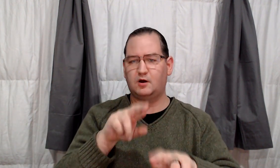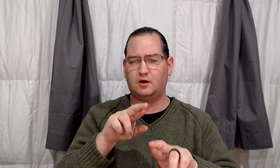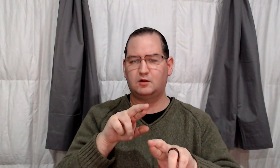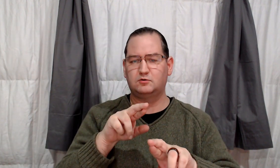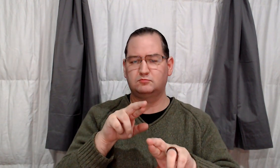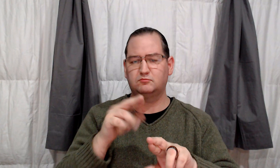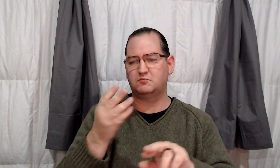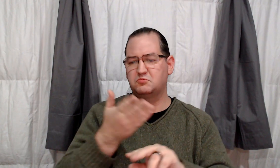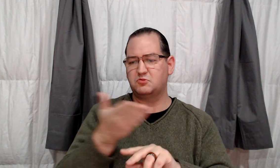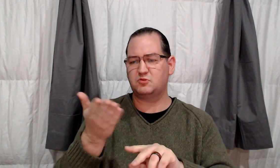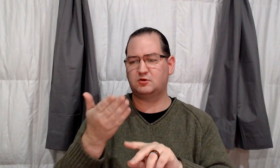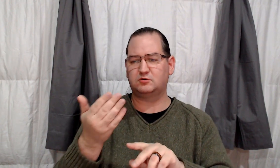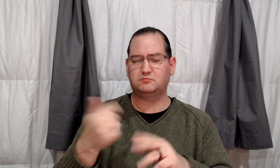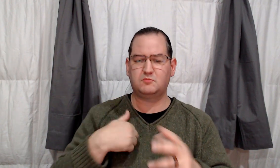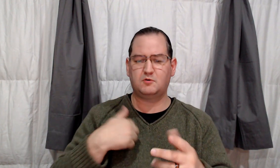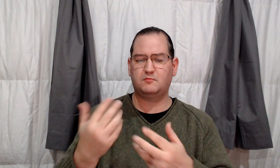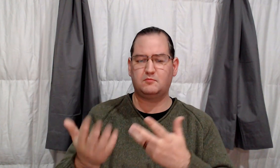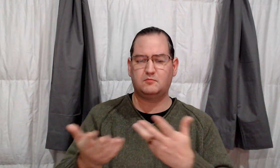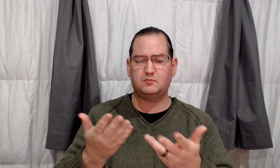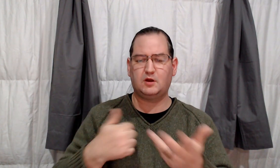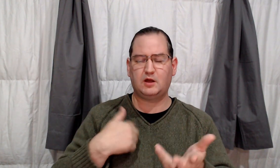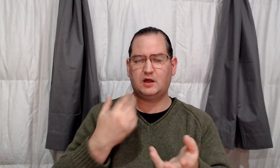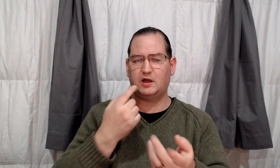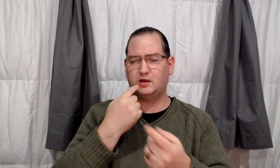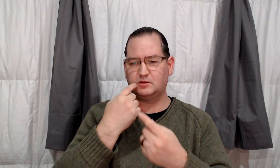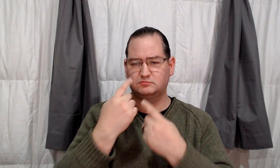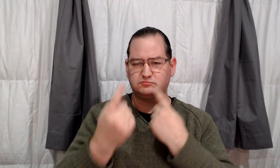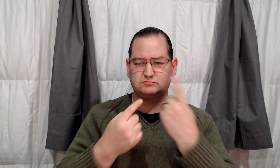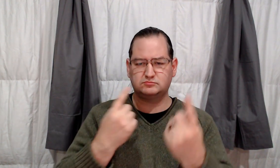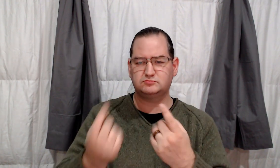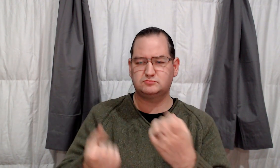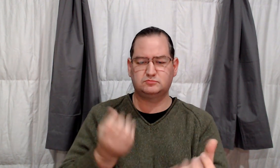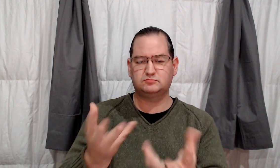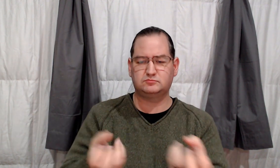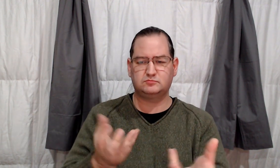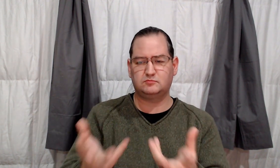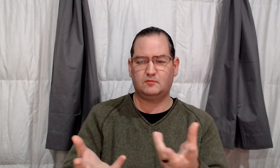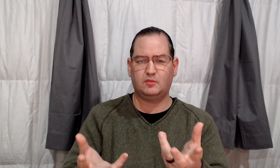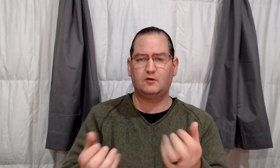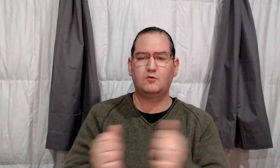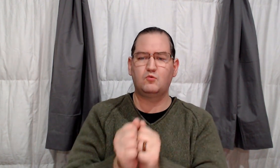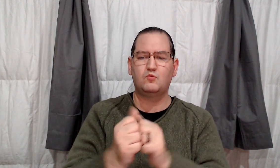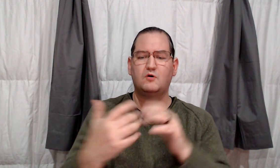say without the need for you to do anything at all.